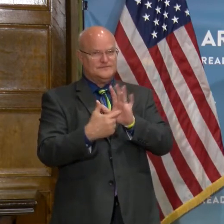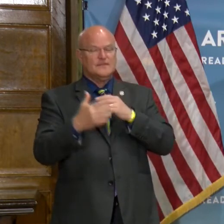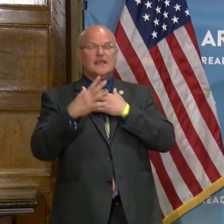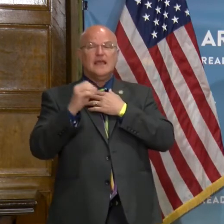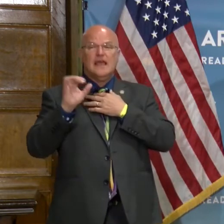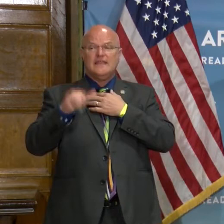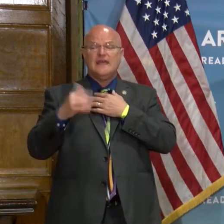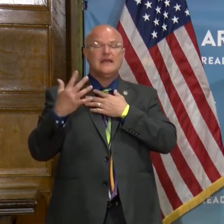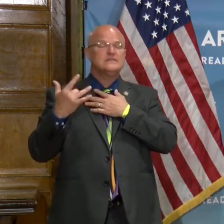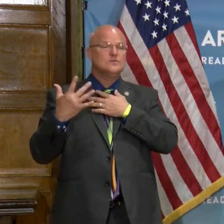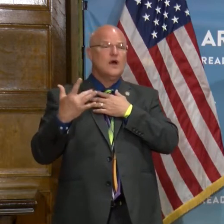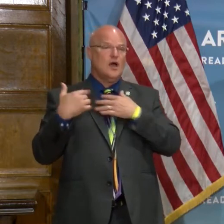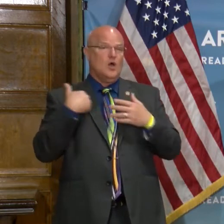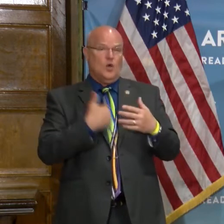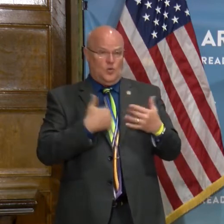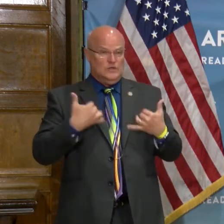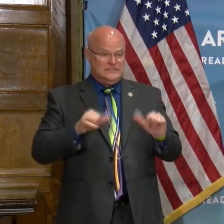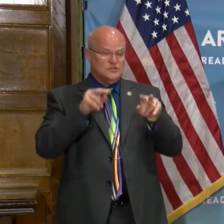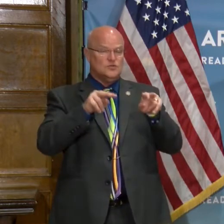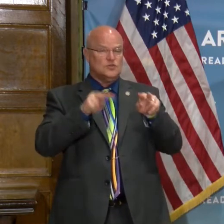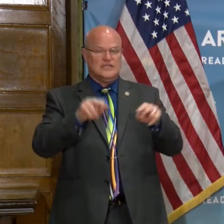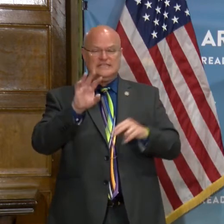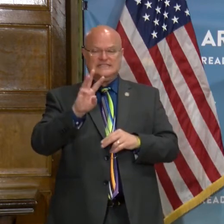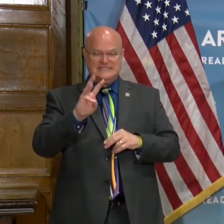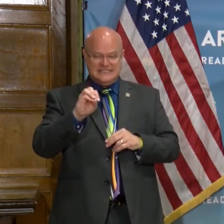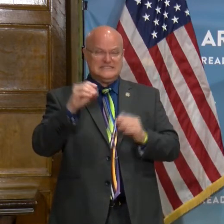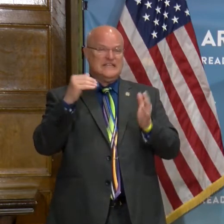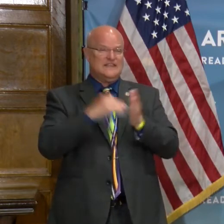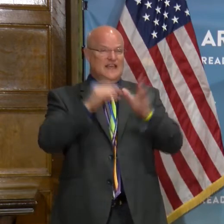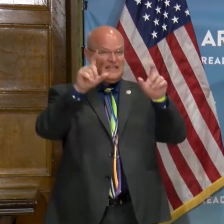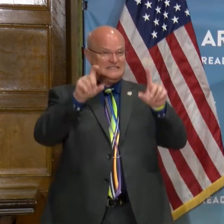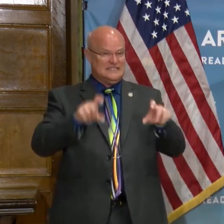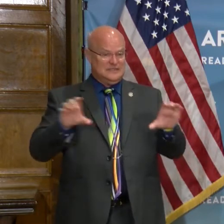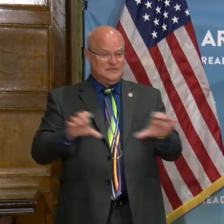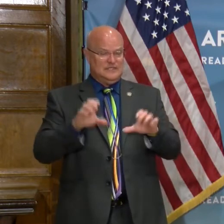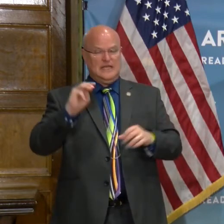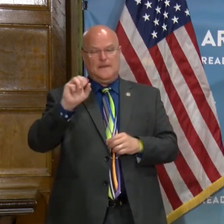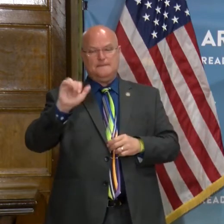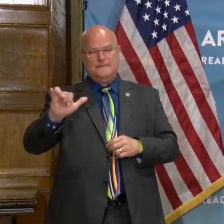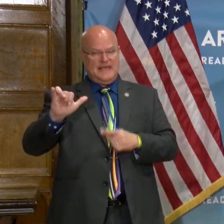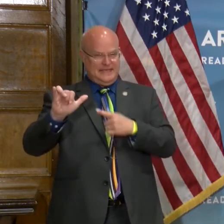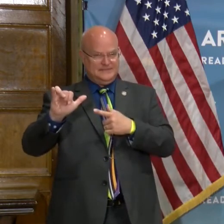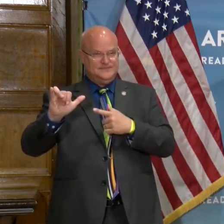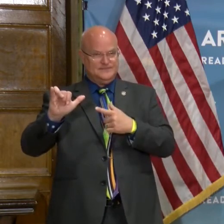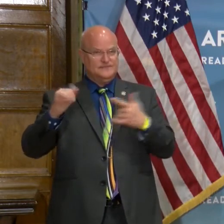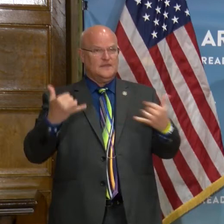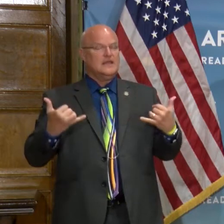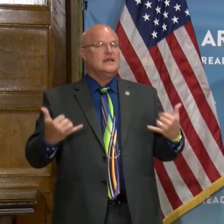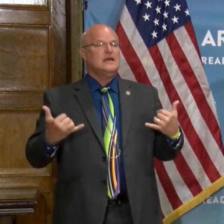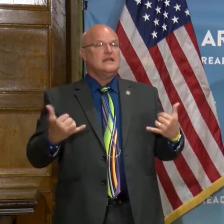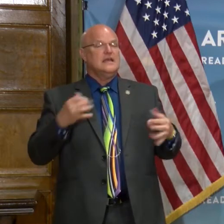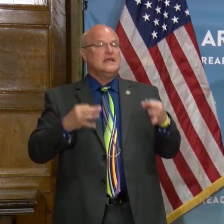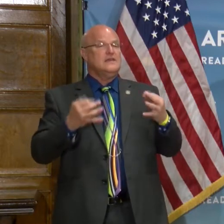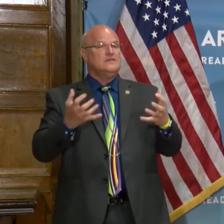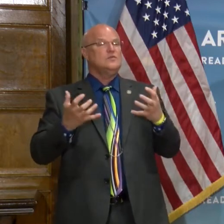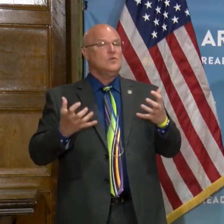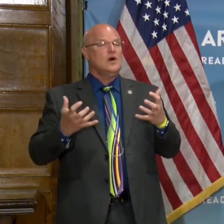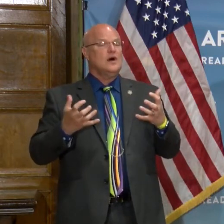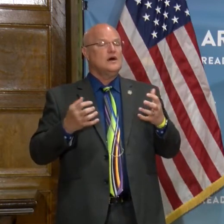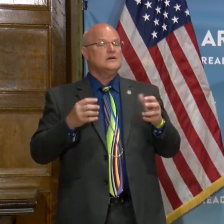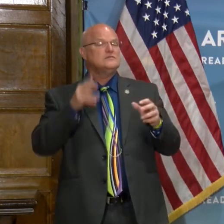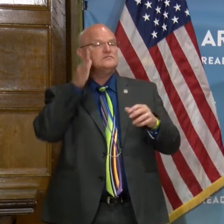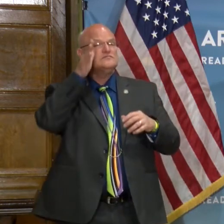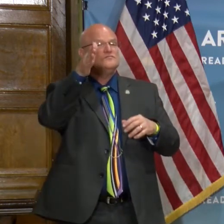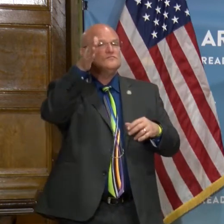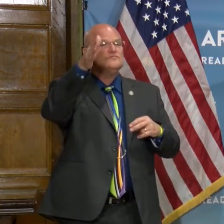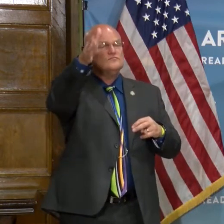And that's why we are looking at 60,000 tests being done in May. Now, you know, if you want to look